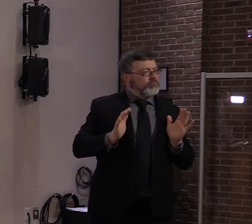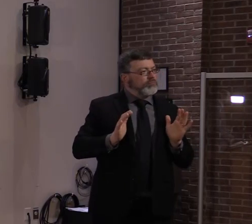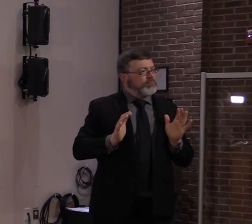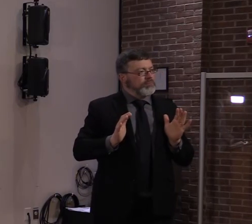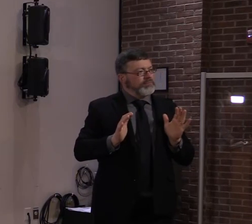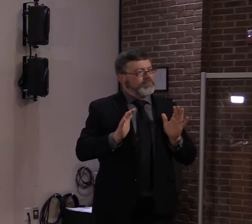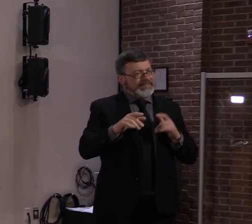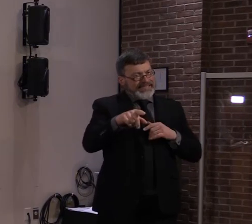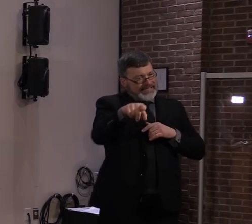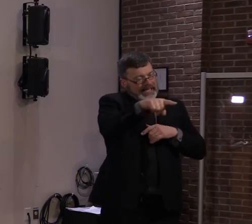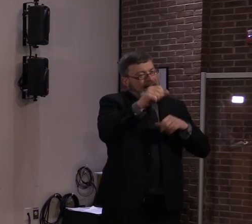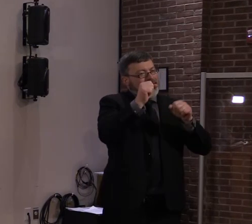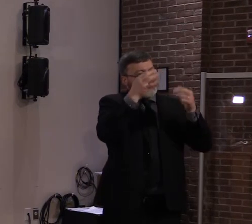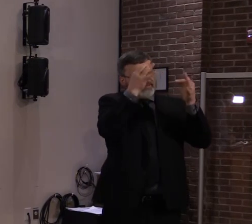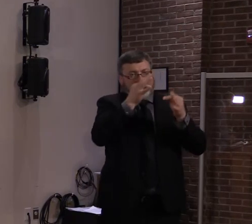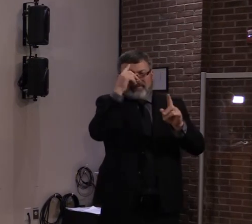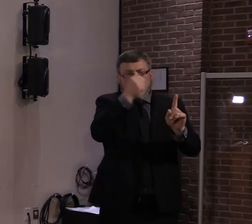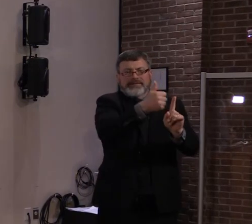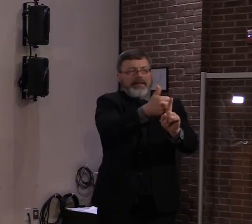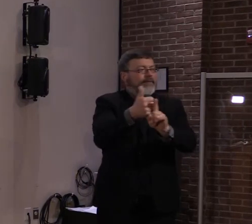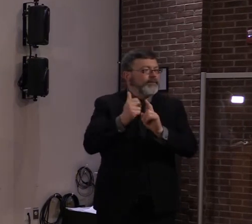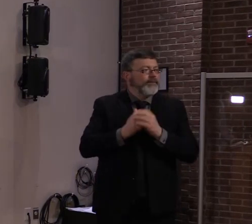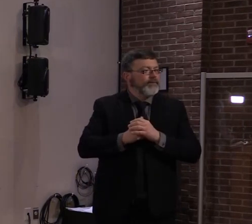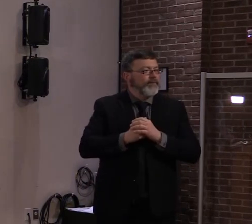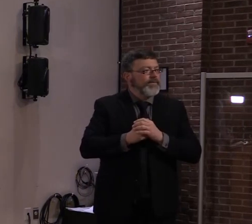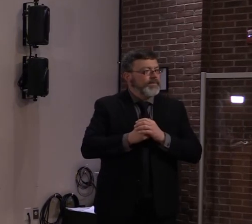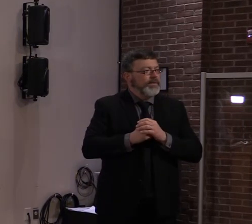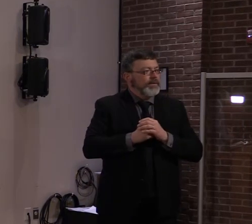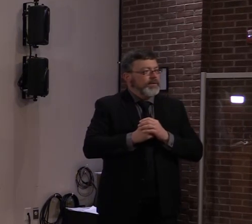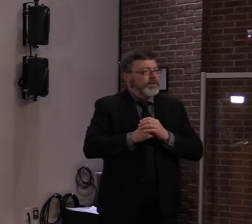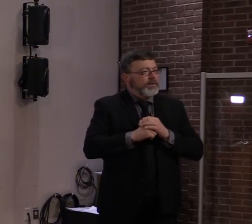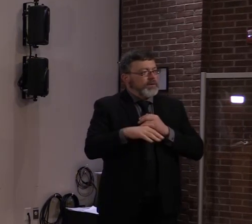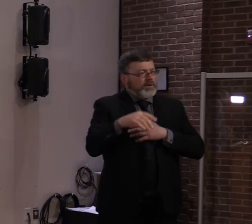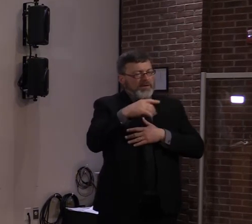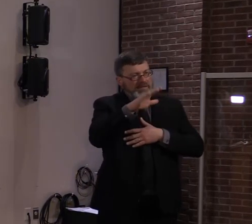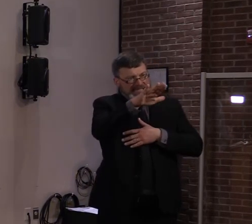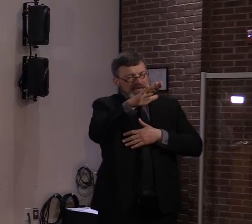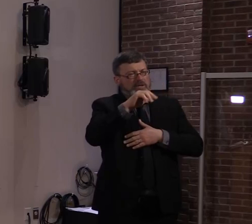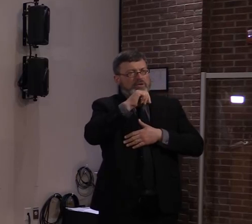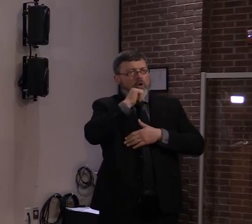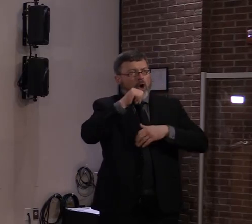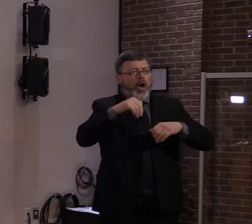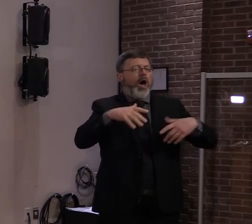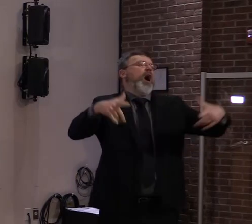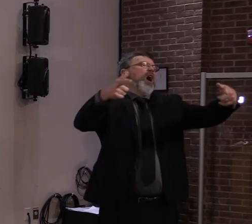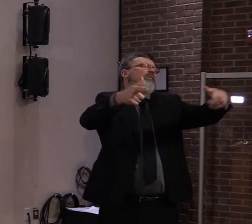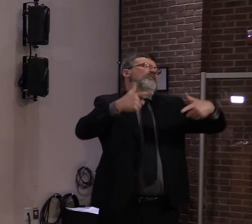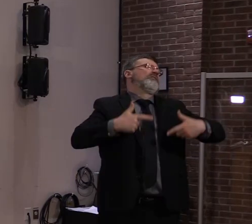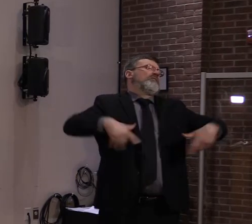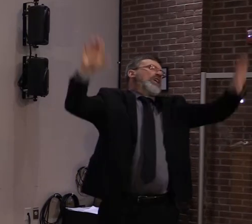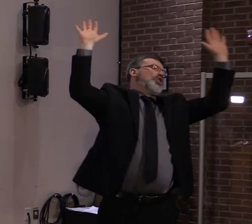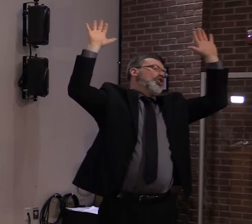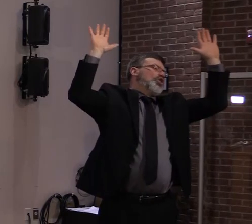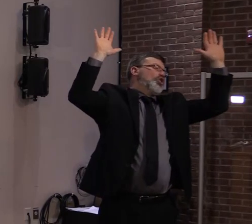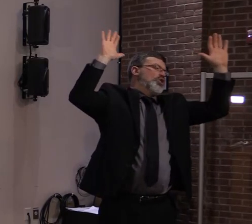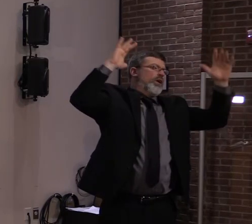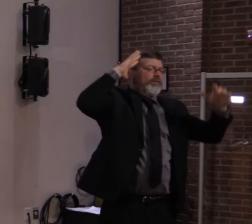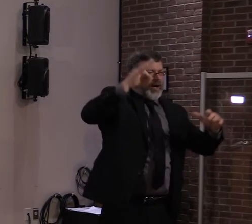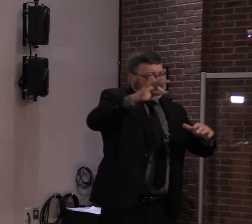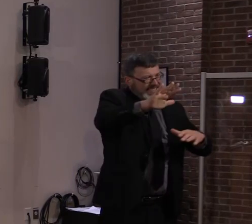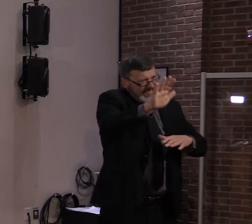them. So don't give up on the facility that your loved one is at, and work with their staff